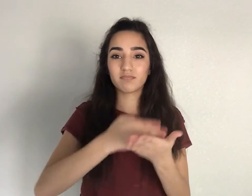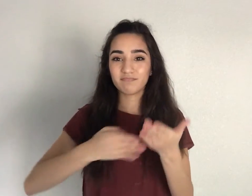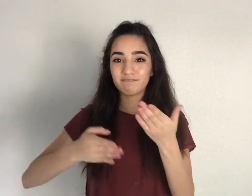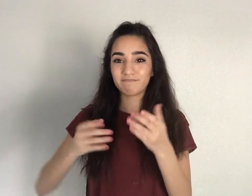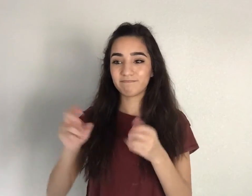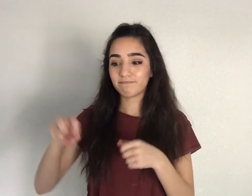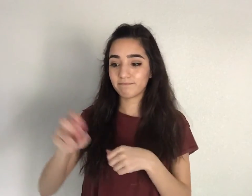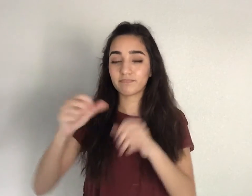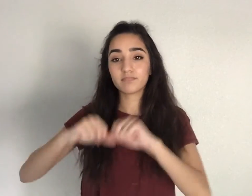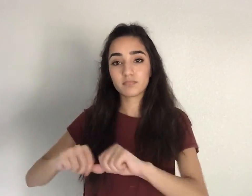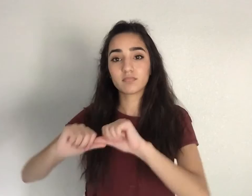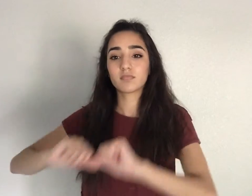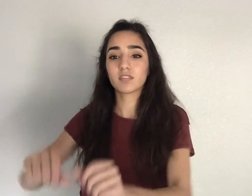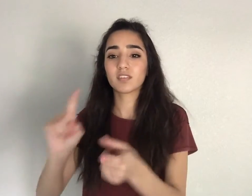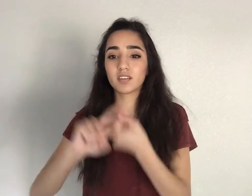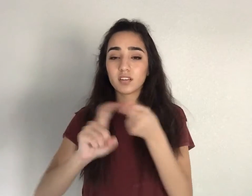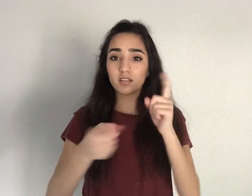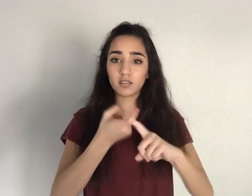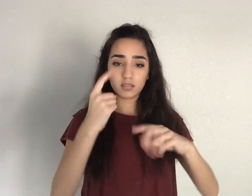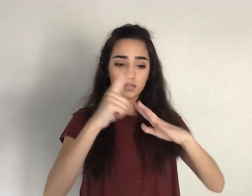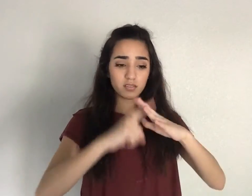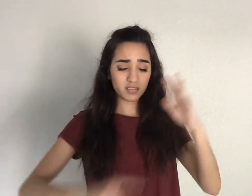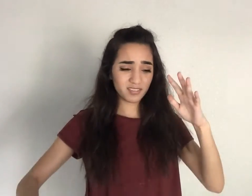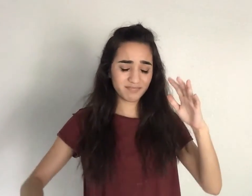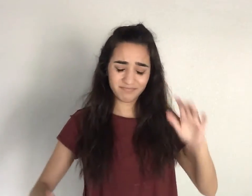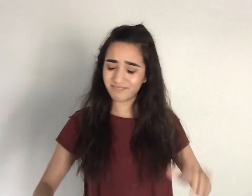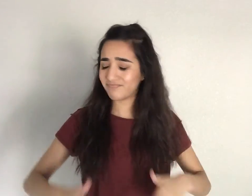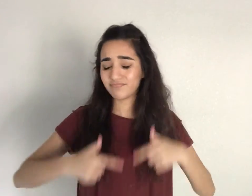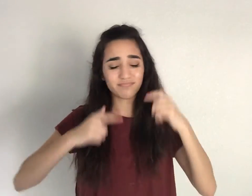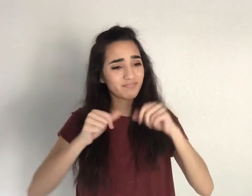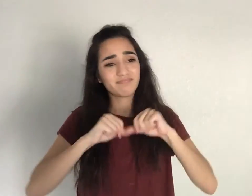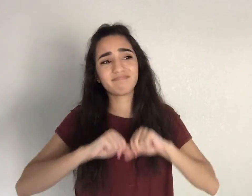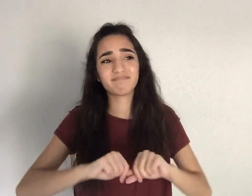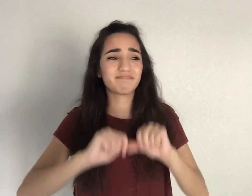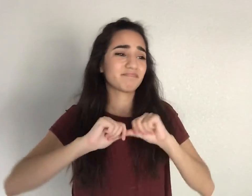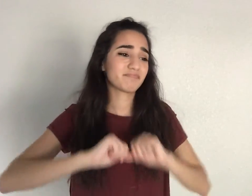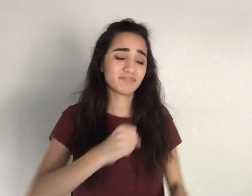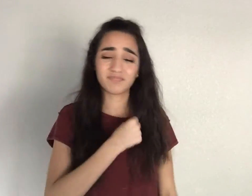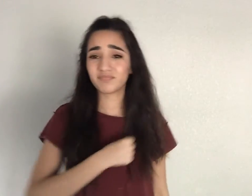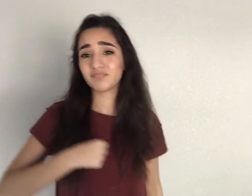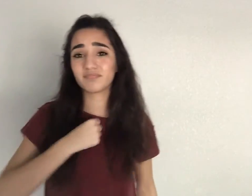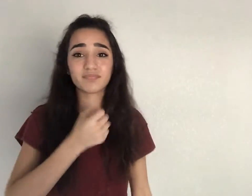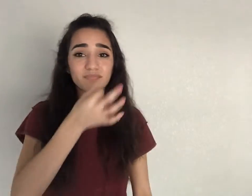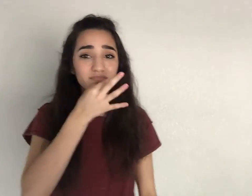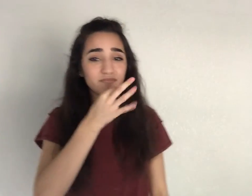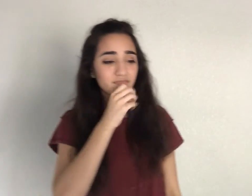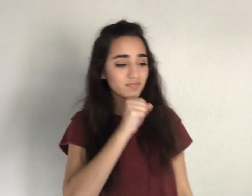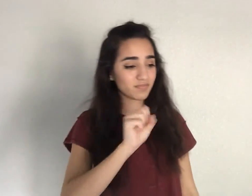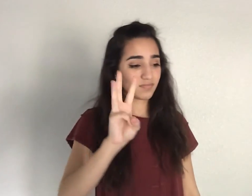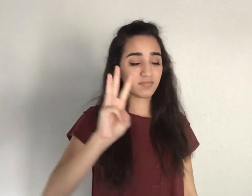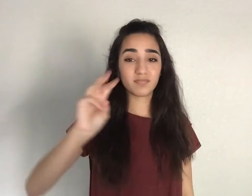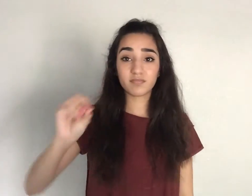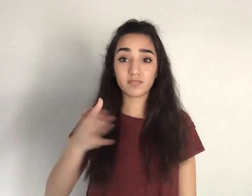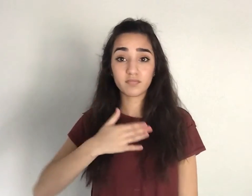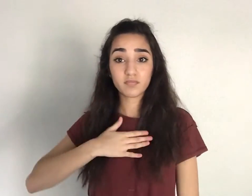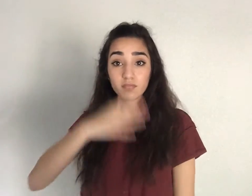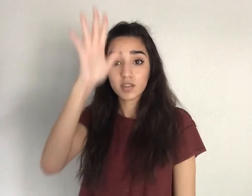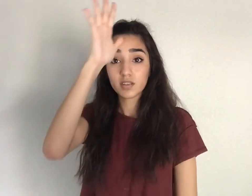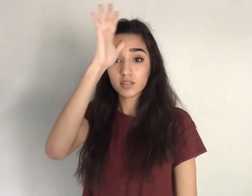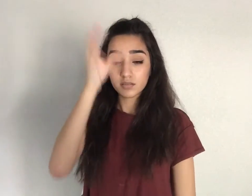seeking glory, and some I had to leave behind. My brother, I'm still savvy. Soon I'll be 60 years old. My daddy